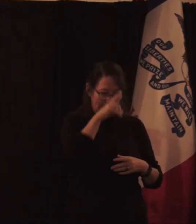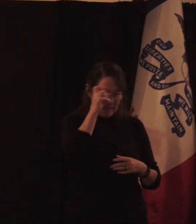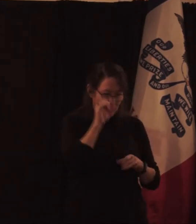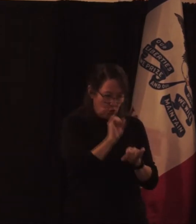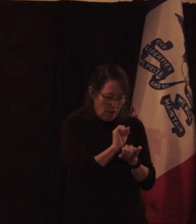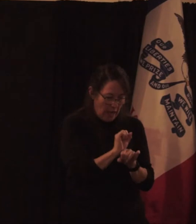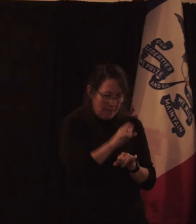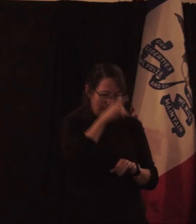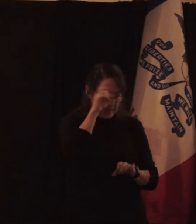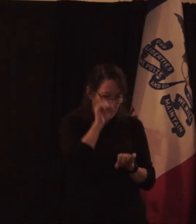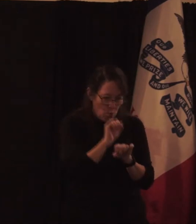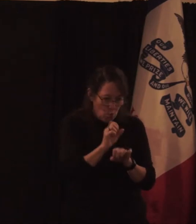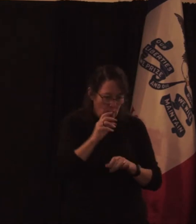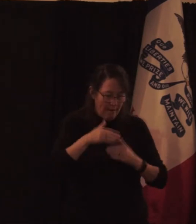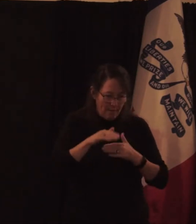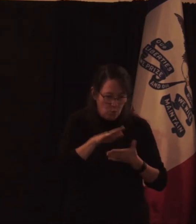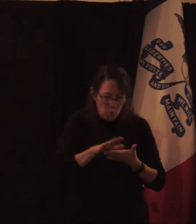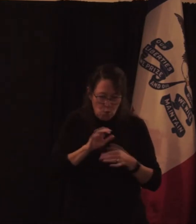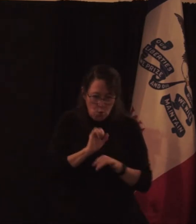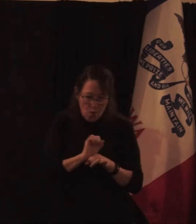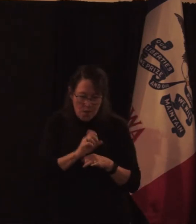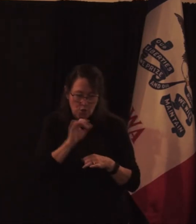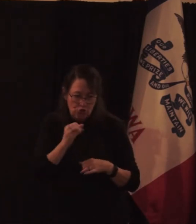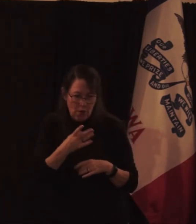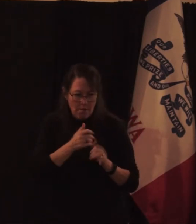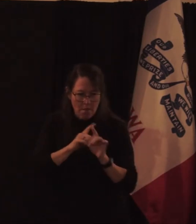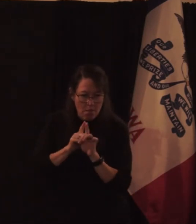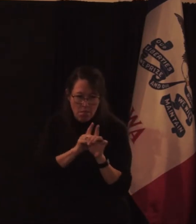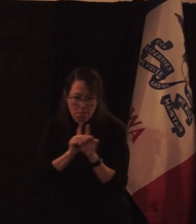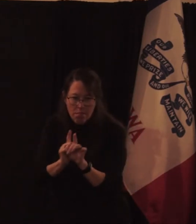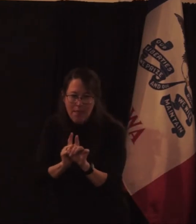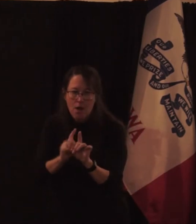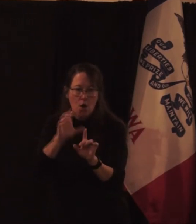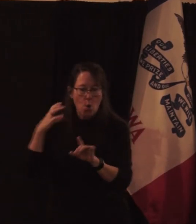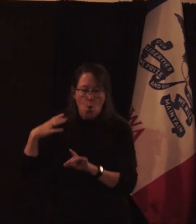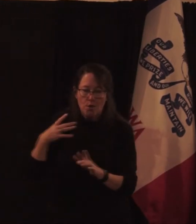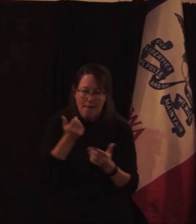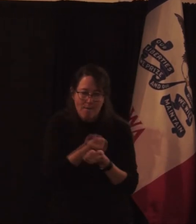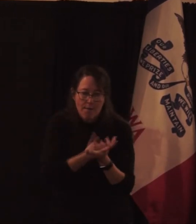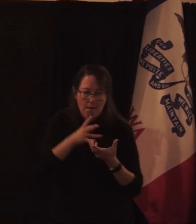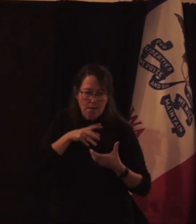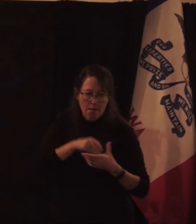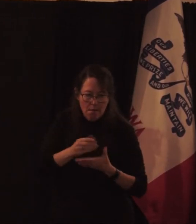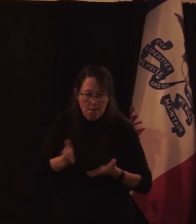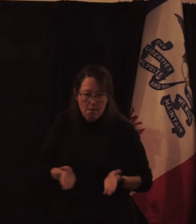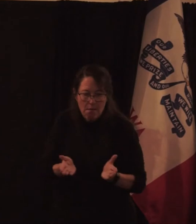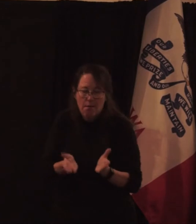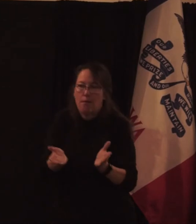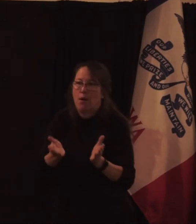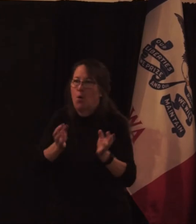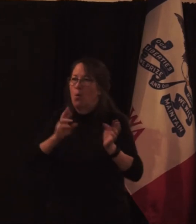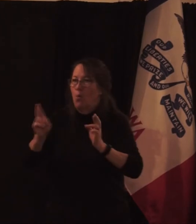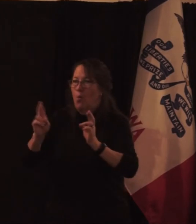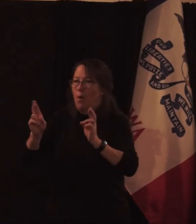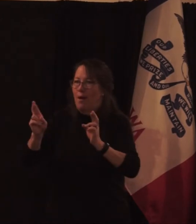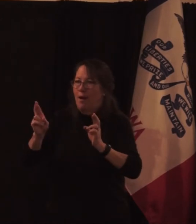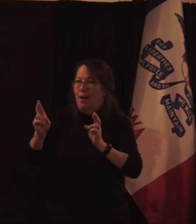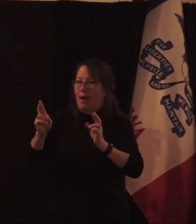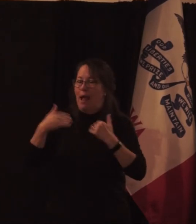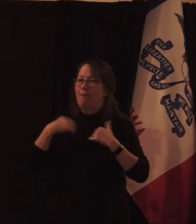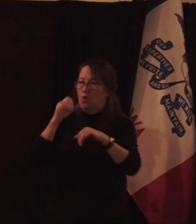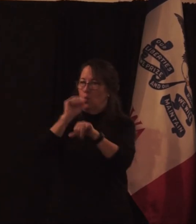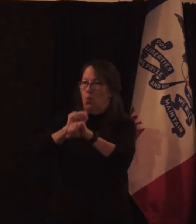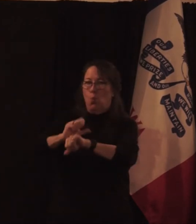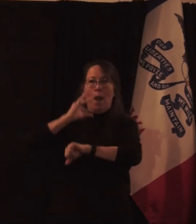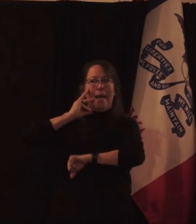jobs, summer employment, after school jobs, job following, job coaching, so that they too have some